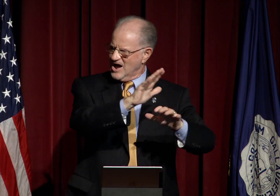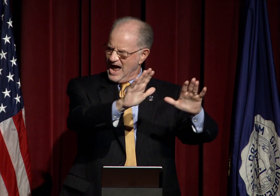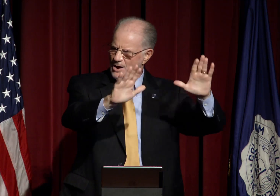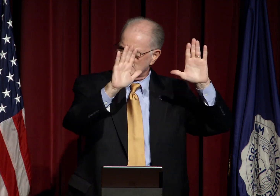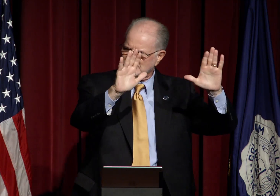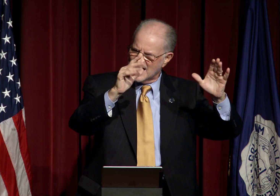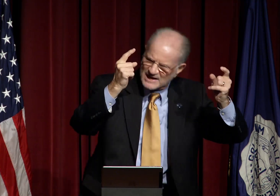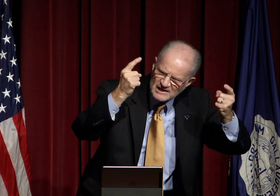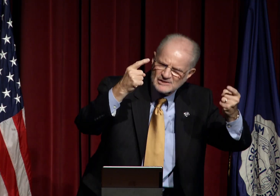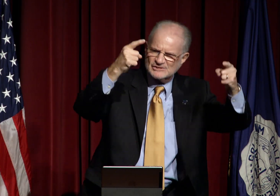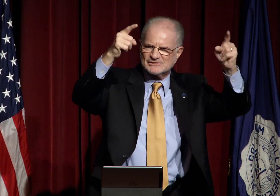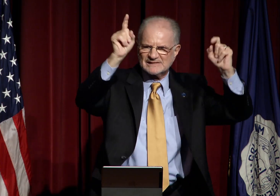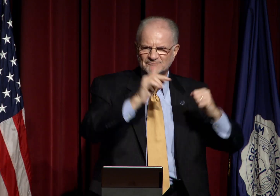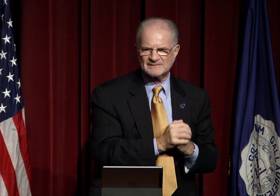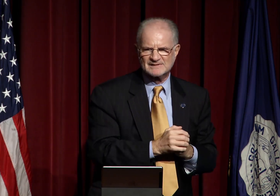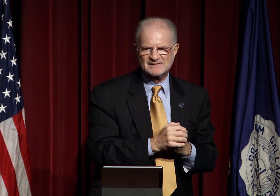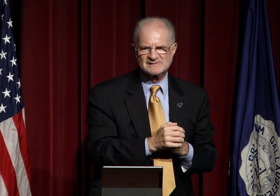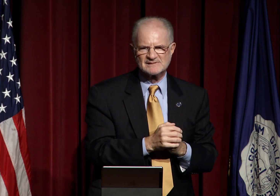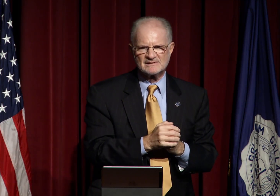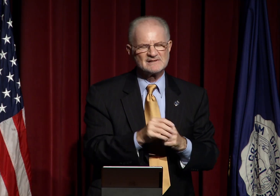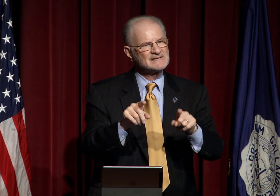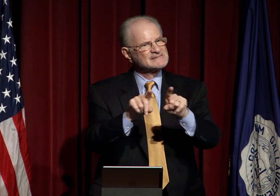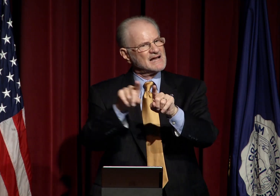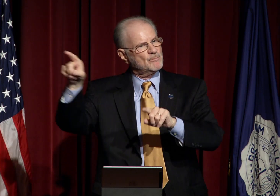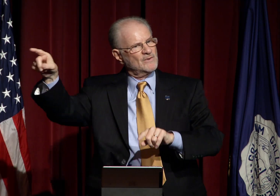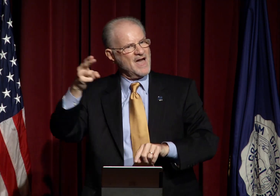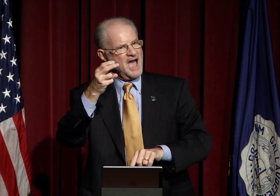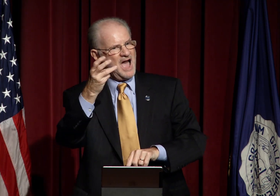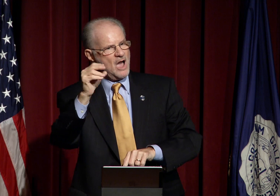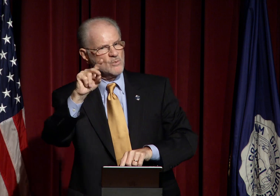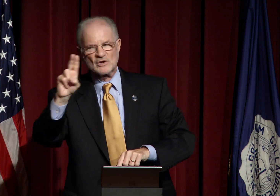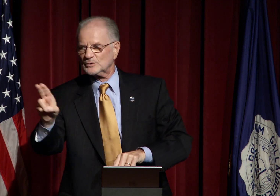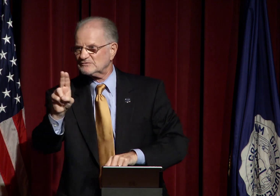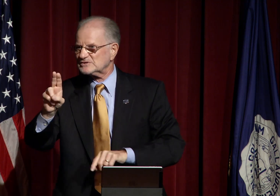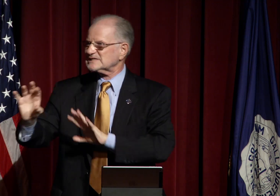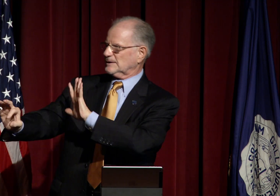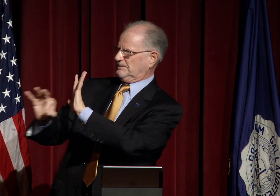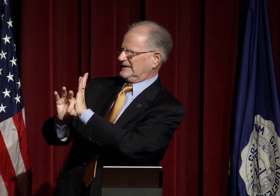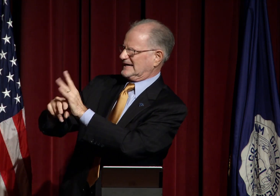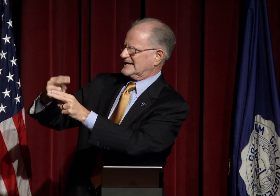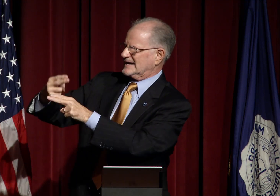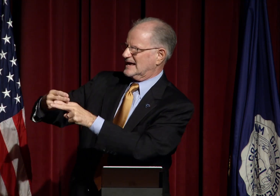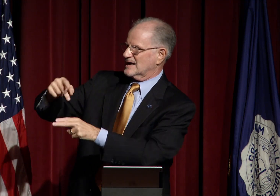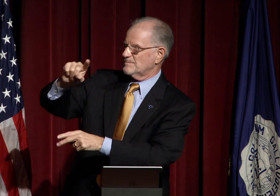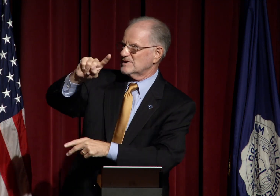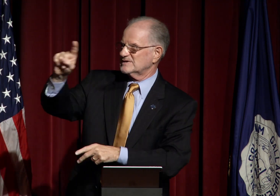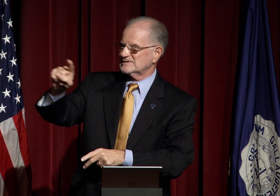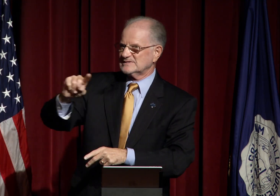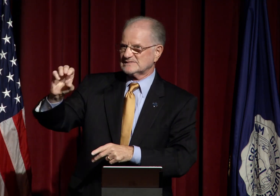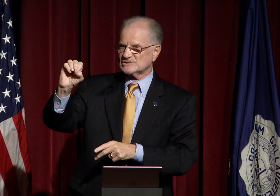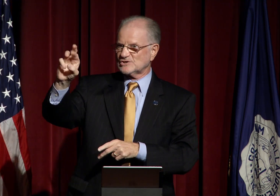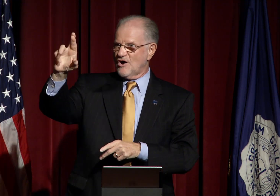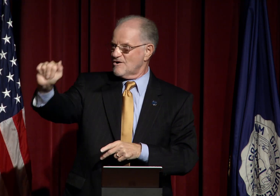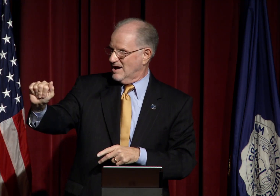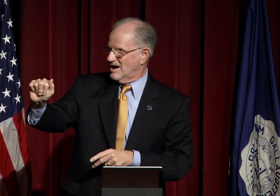Nieuwhout Druken, in honor of her achievements and successes. Howard University similarly picked one of